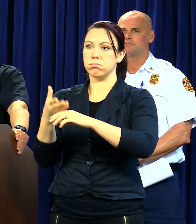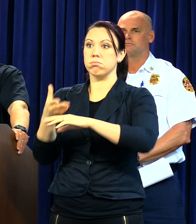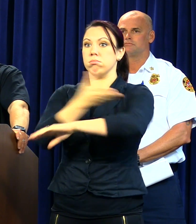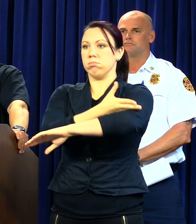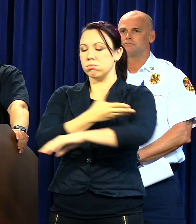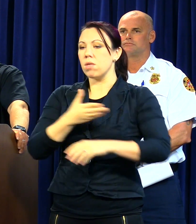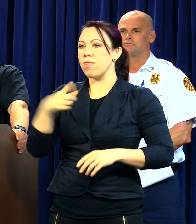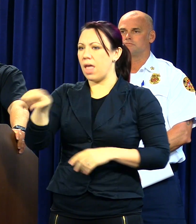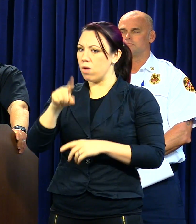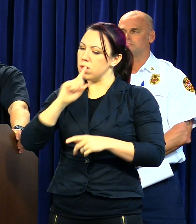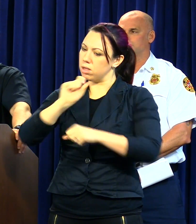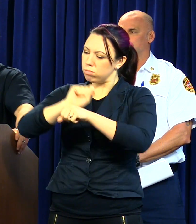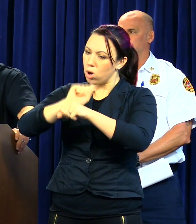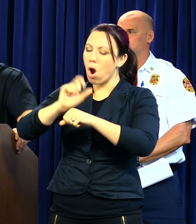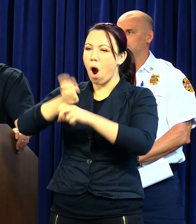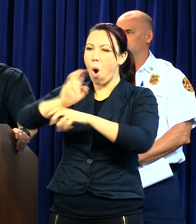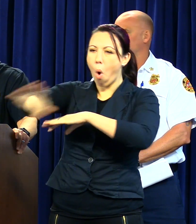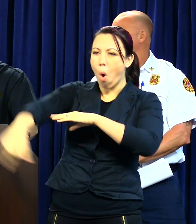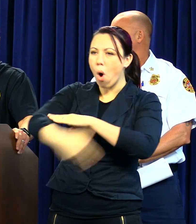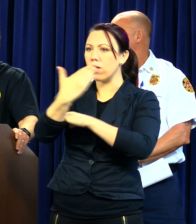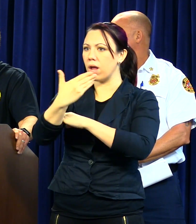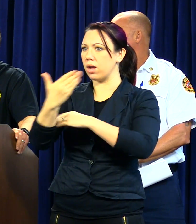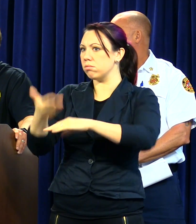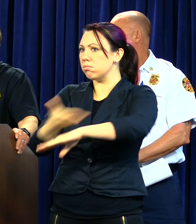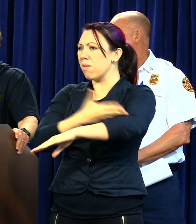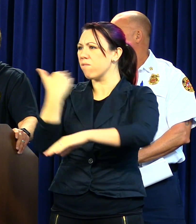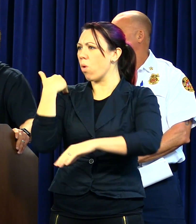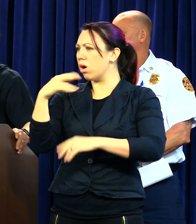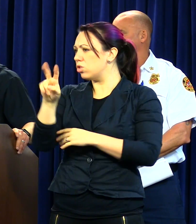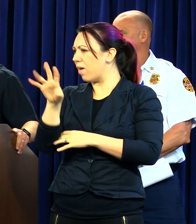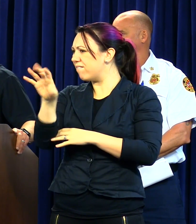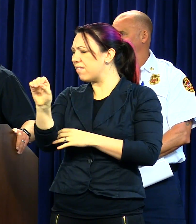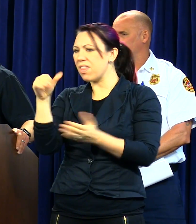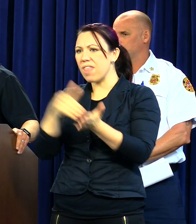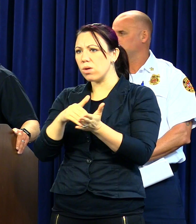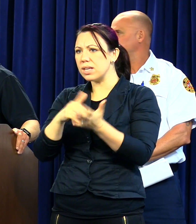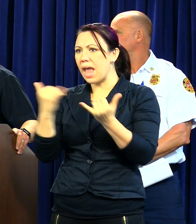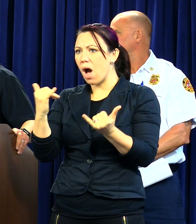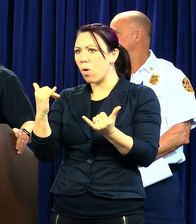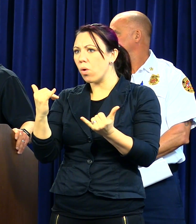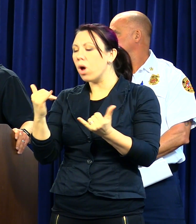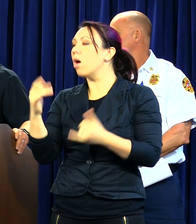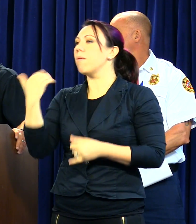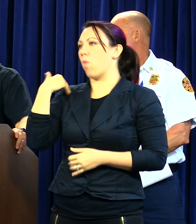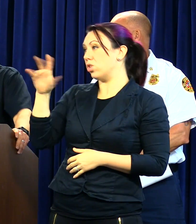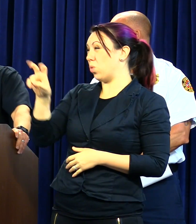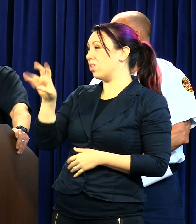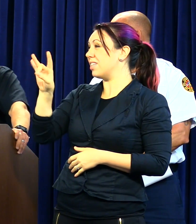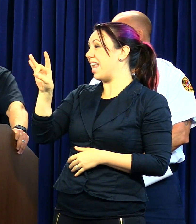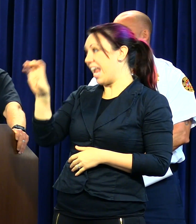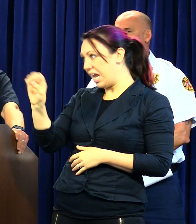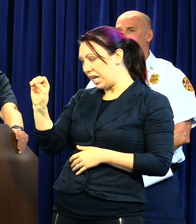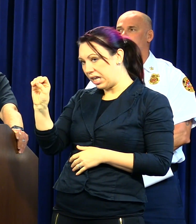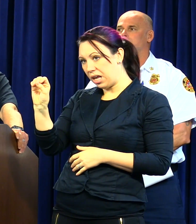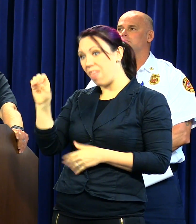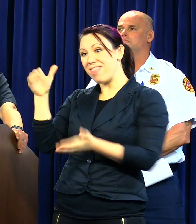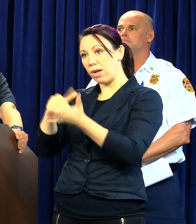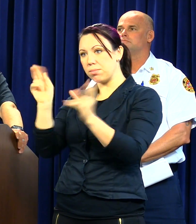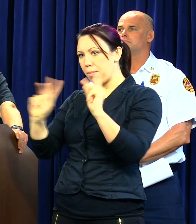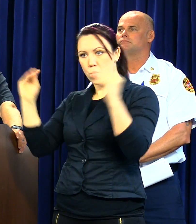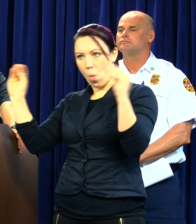through the night. Paul went from what, 250 to? Actually 280 to 150. 280